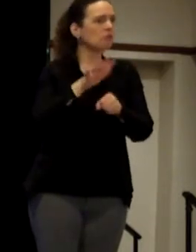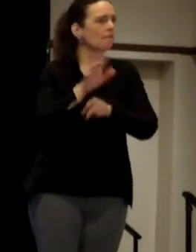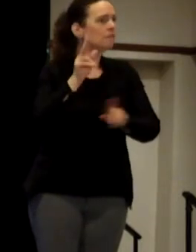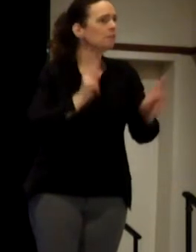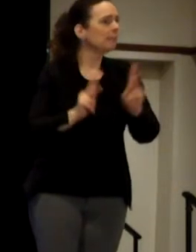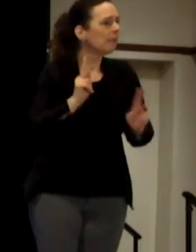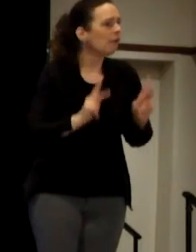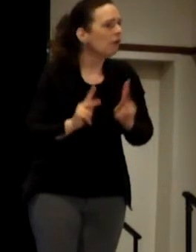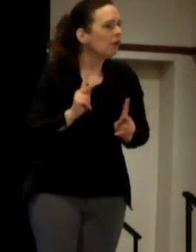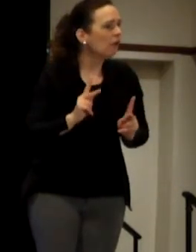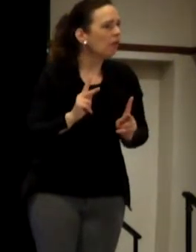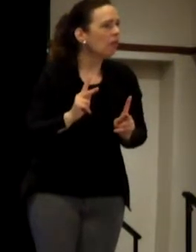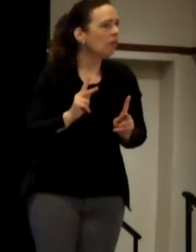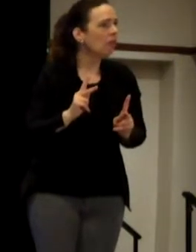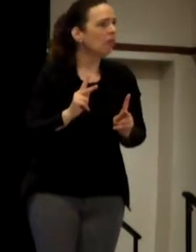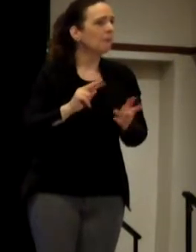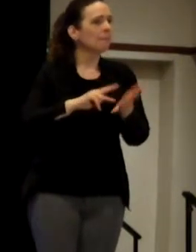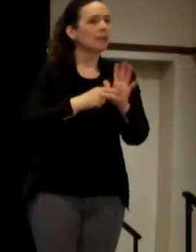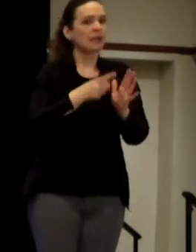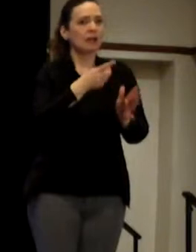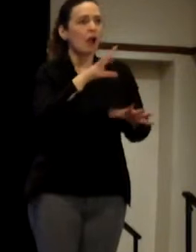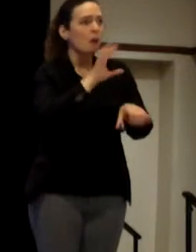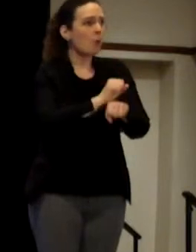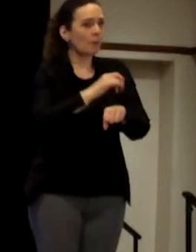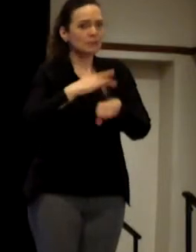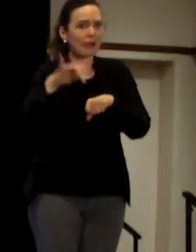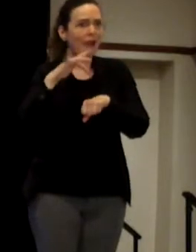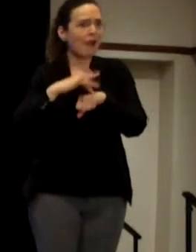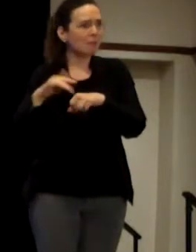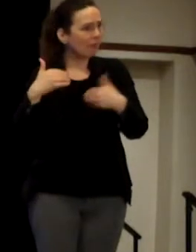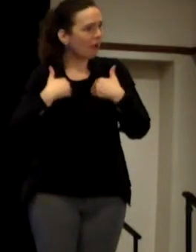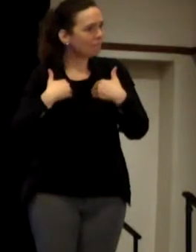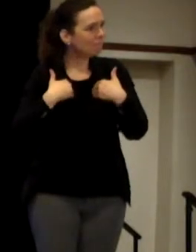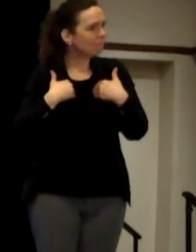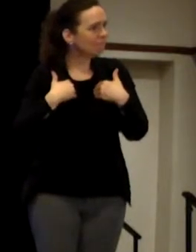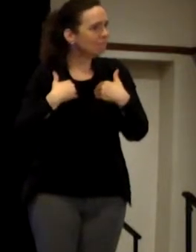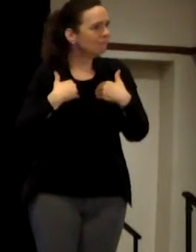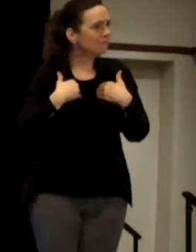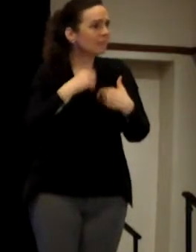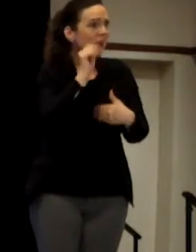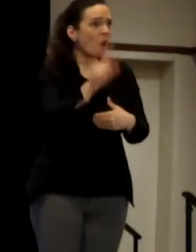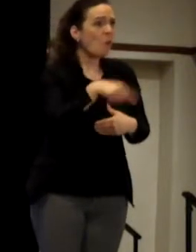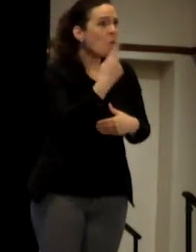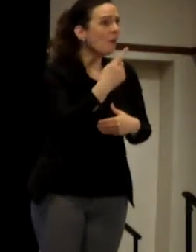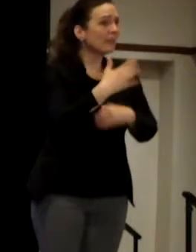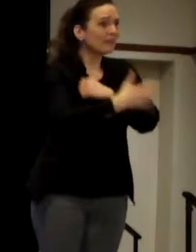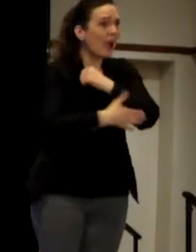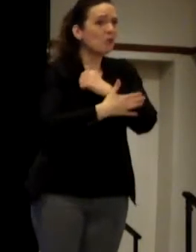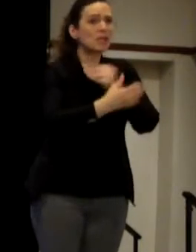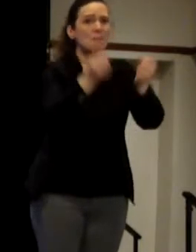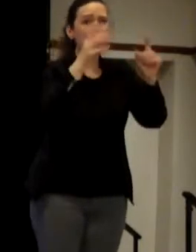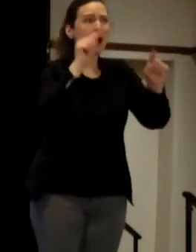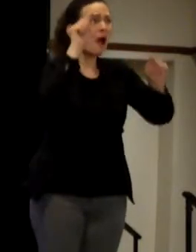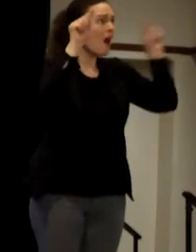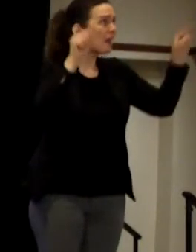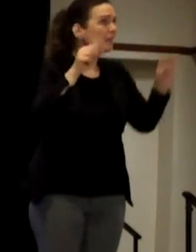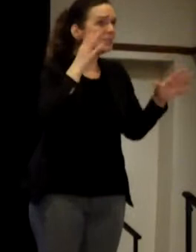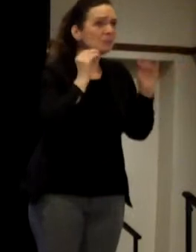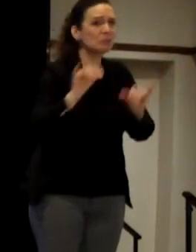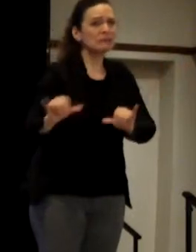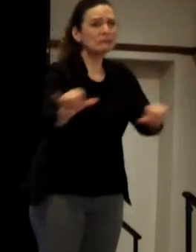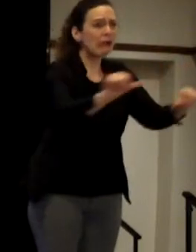really need to open this up to everybody, or we need everybody to look at their own BMI over the next few days and get registered and get your